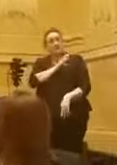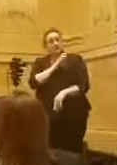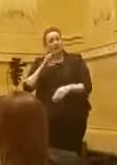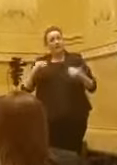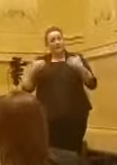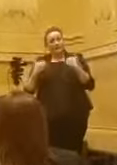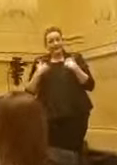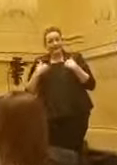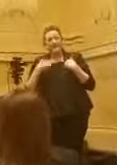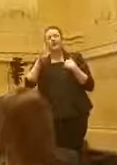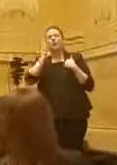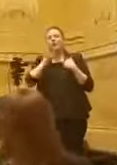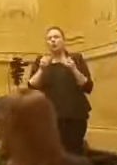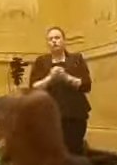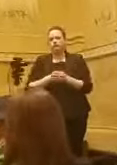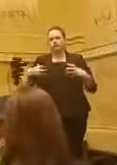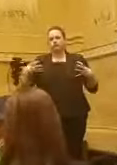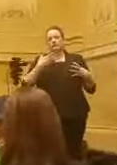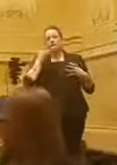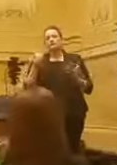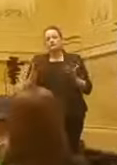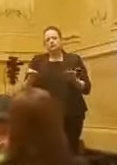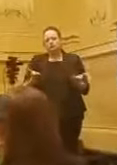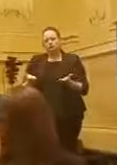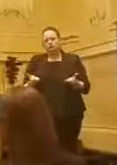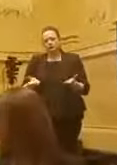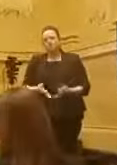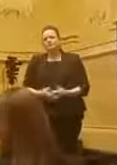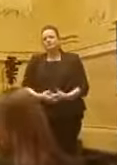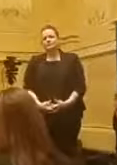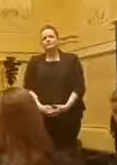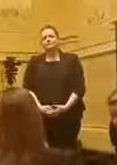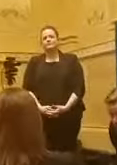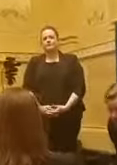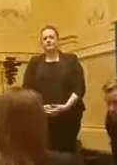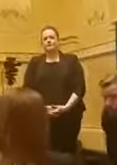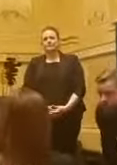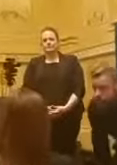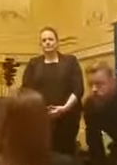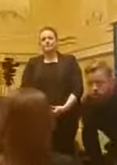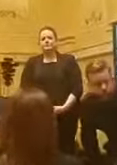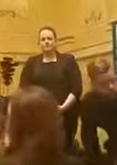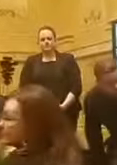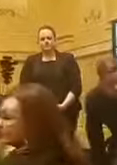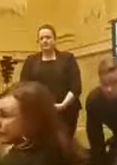Going to be available to us, and that is why we need to solve a lot of the problems that we currently